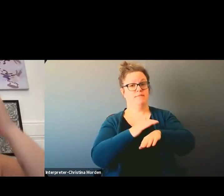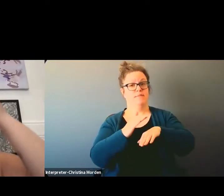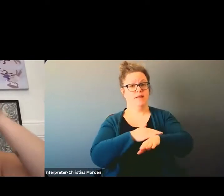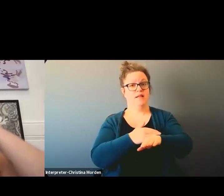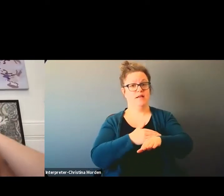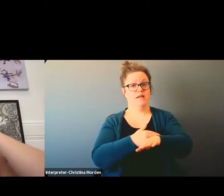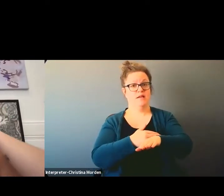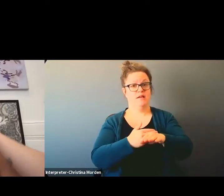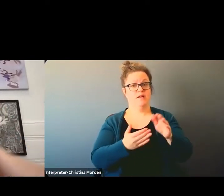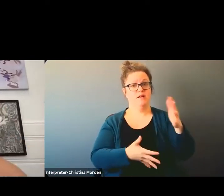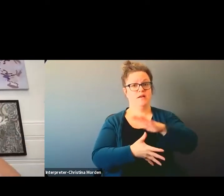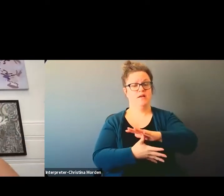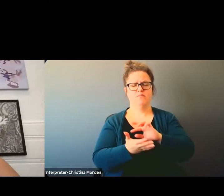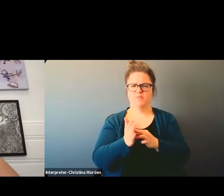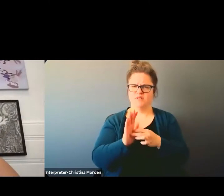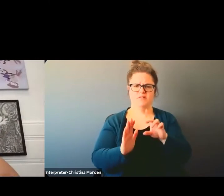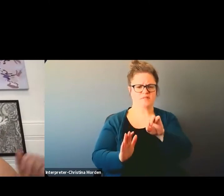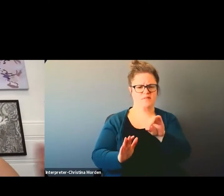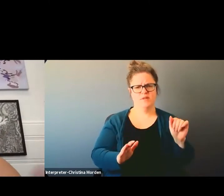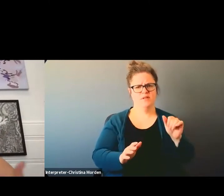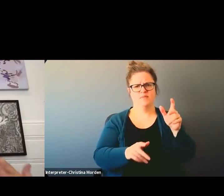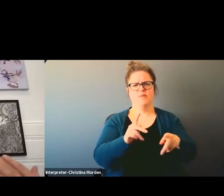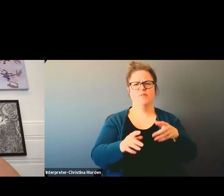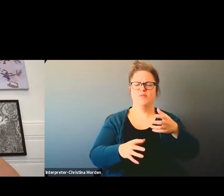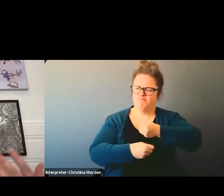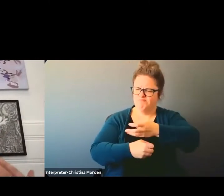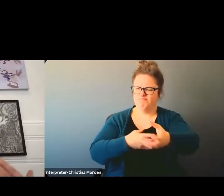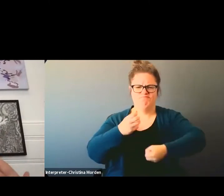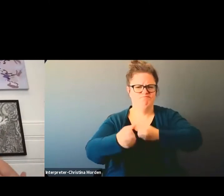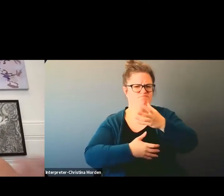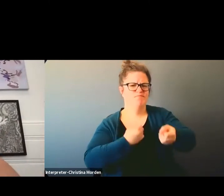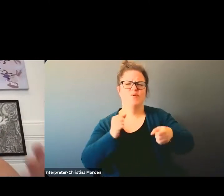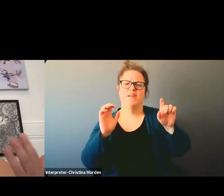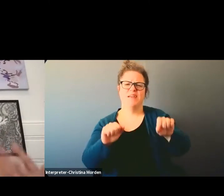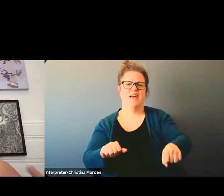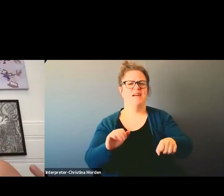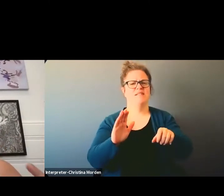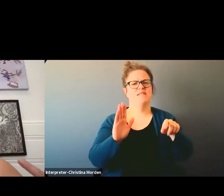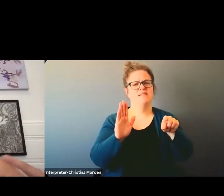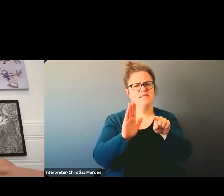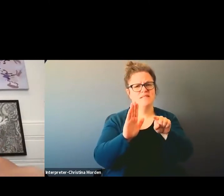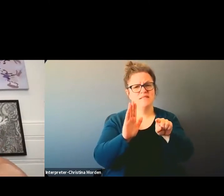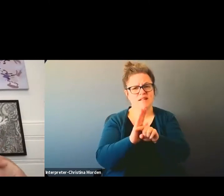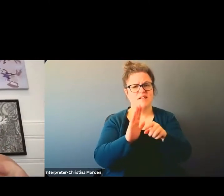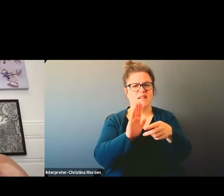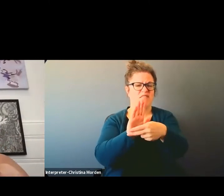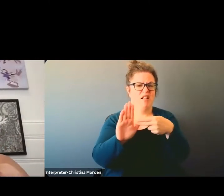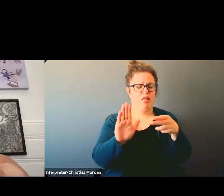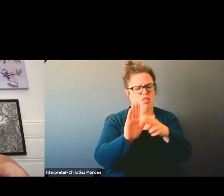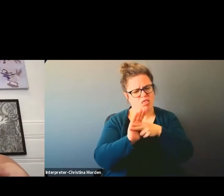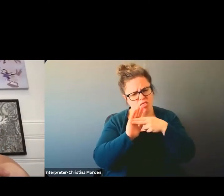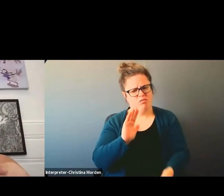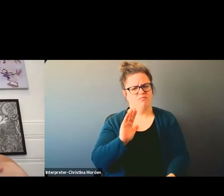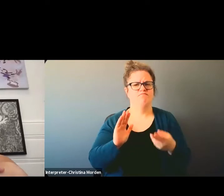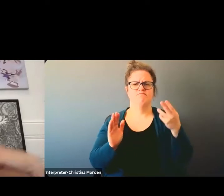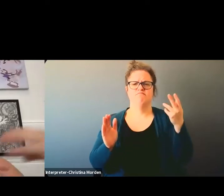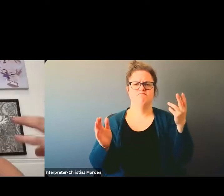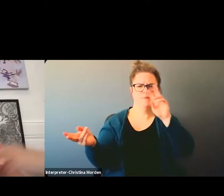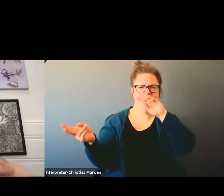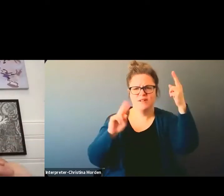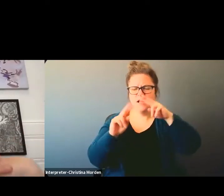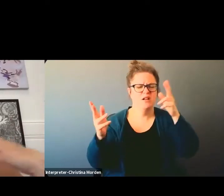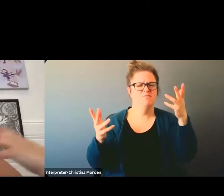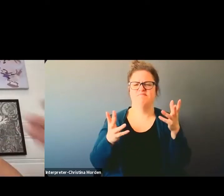sharing the stories of disabilities with others so we can get rid of that stigma and misunderstanding. So that